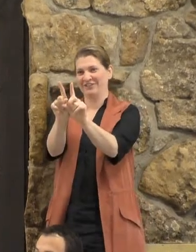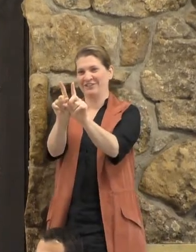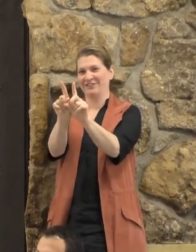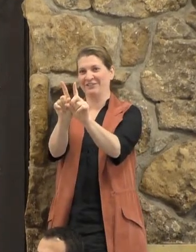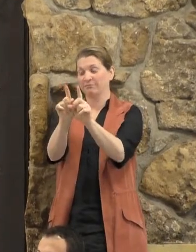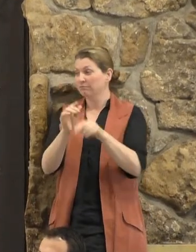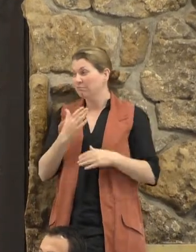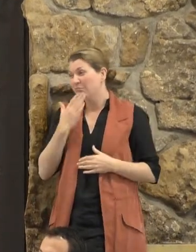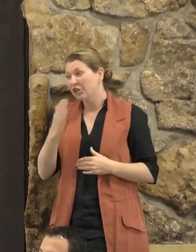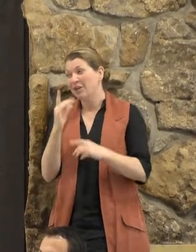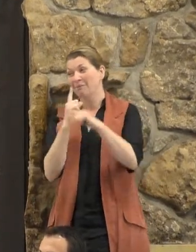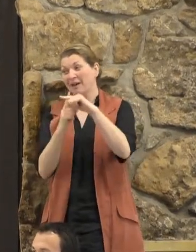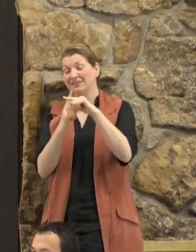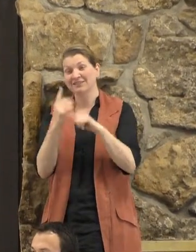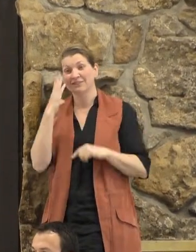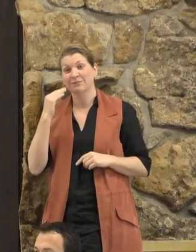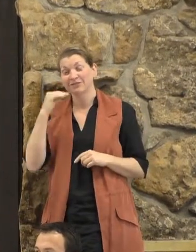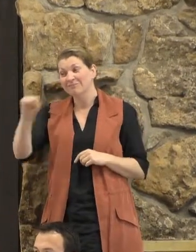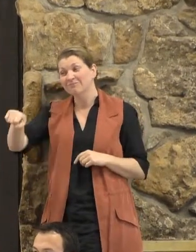so.